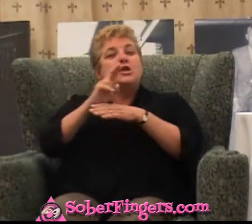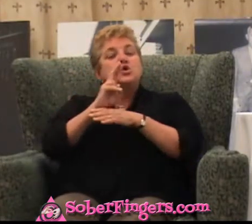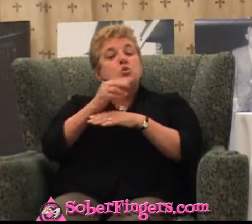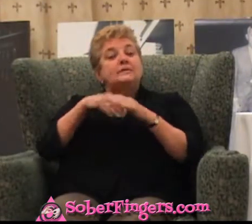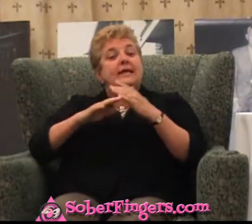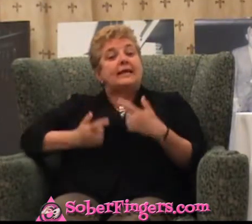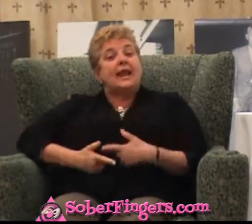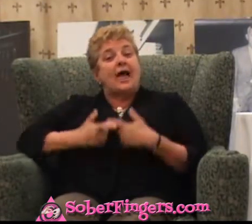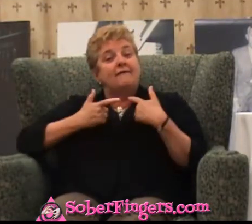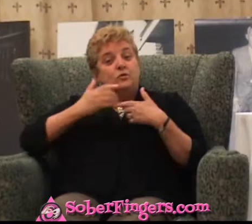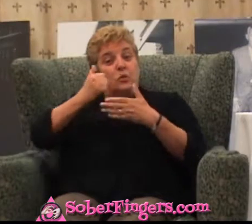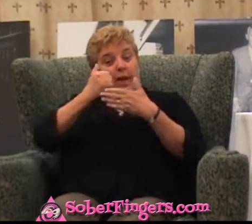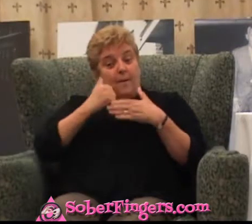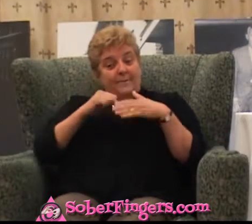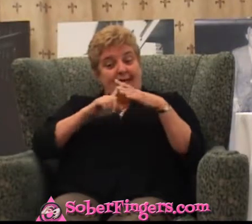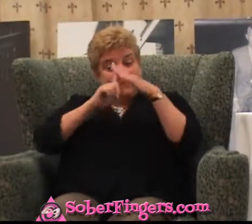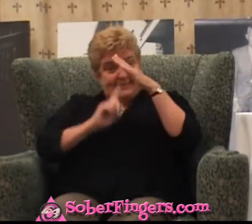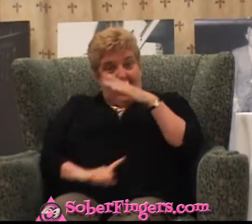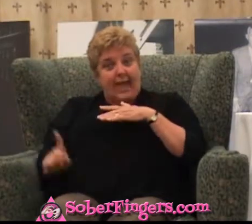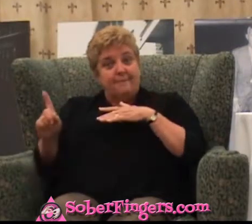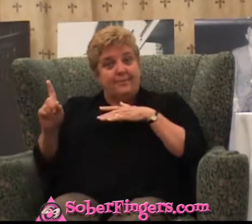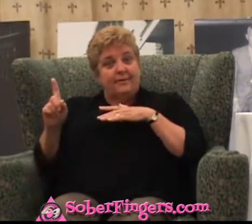me escape from who and what I was,